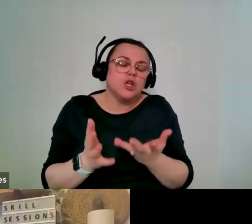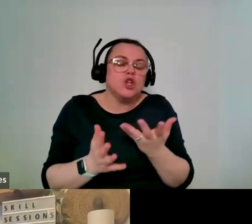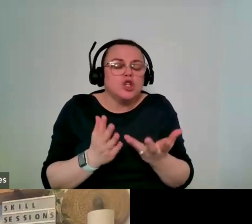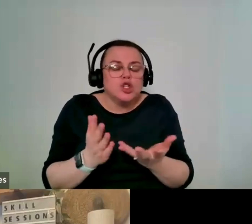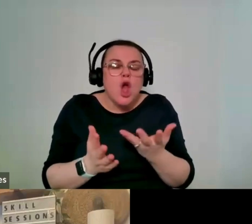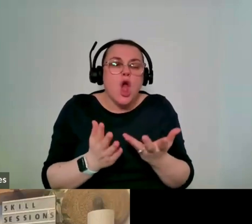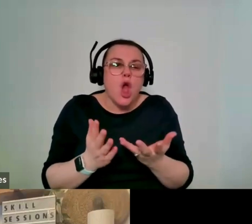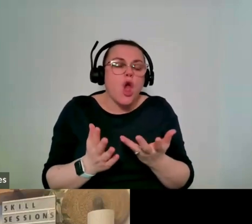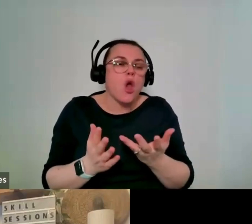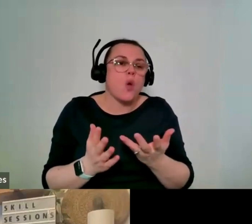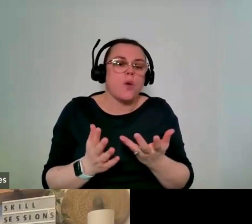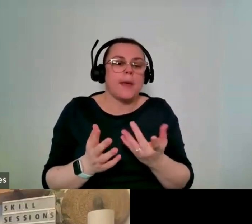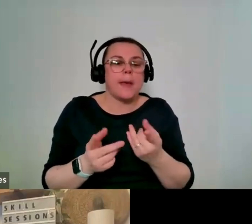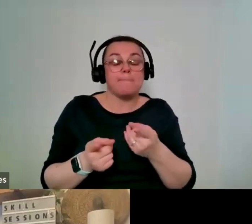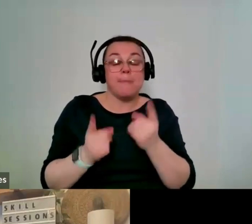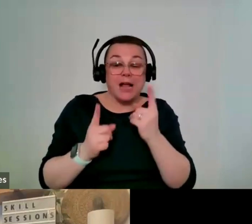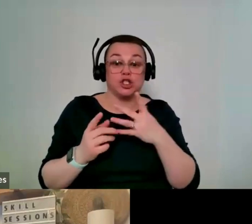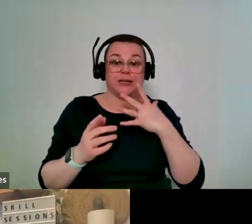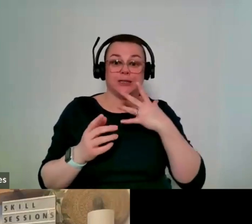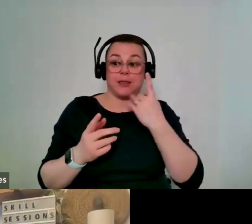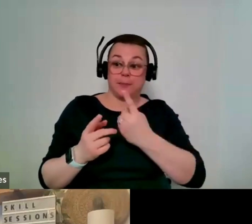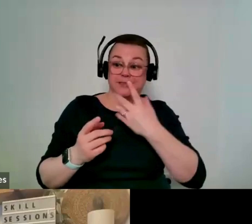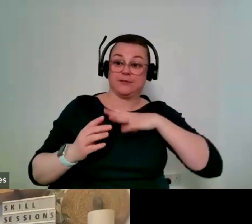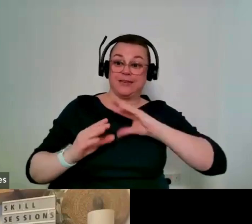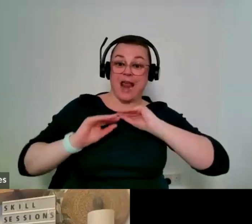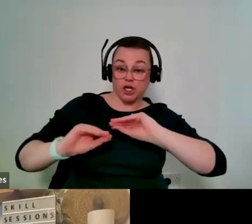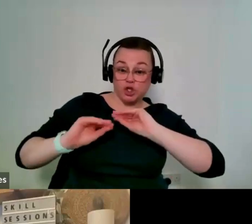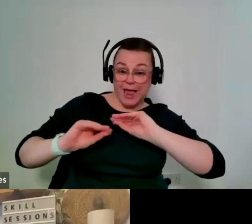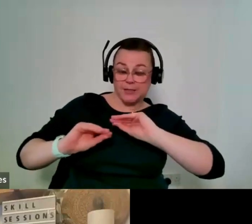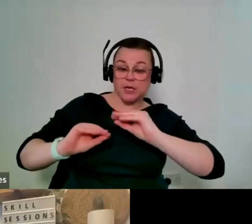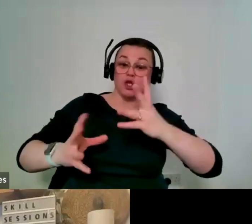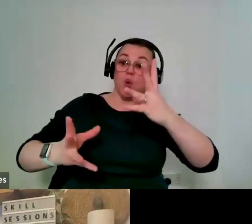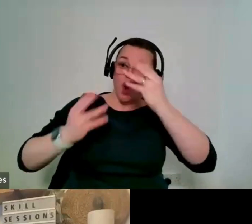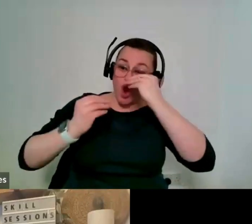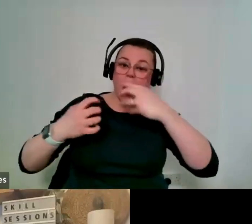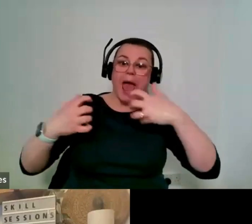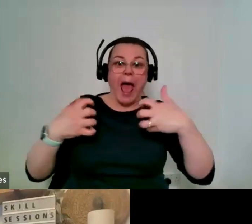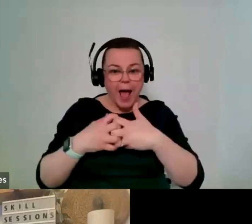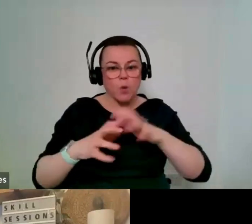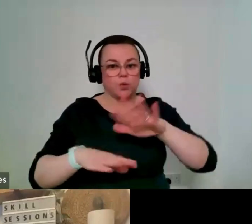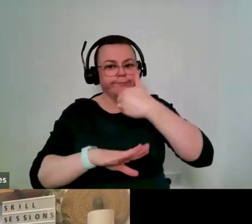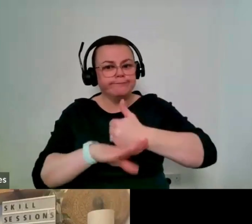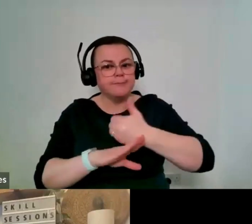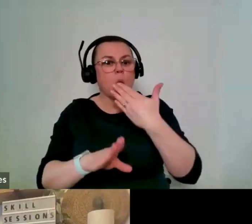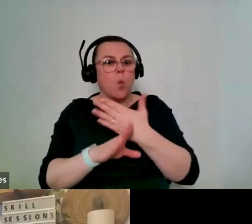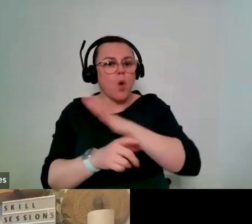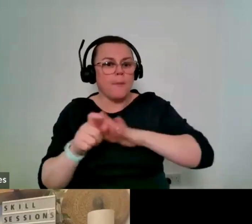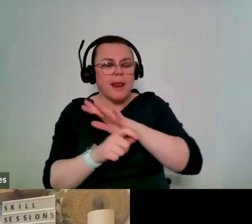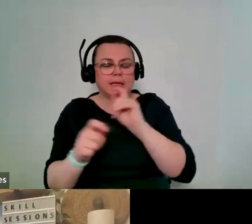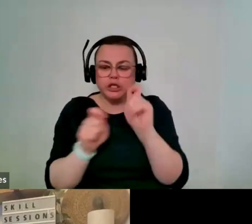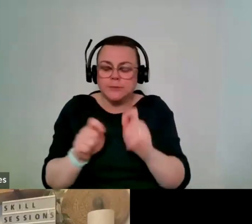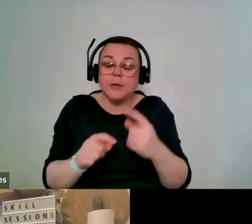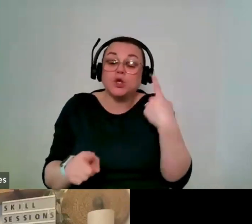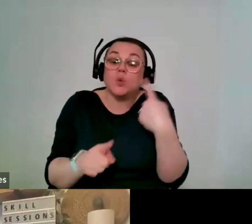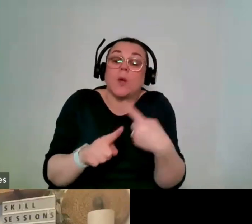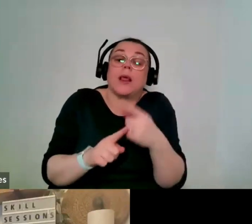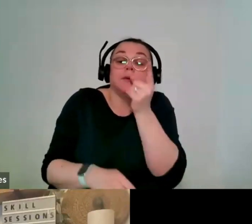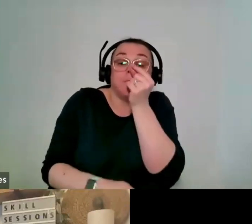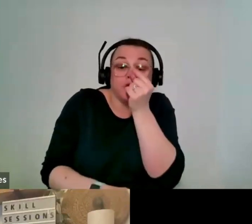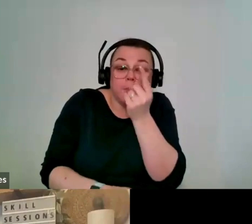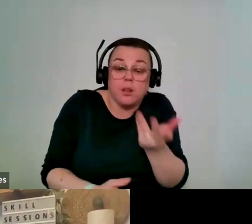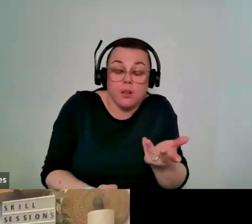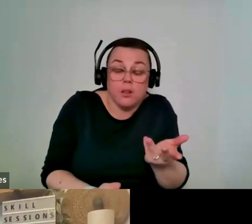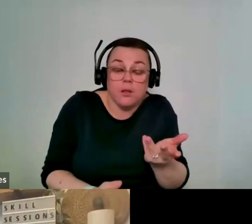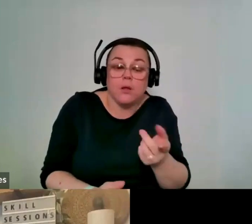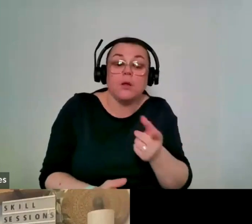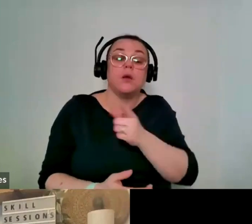I think, managers need education on how to put workplace adjustment in place as quickly as possible.